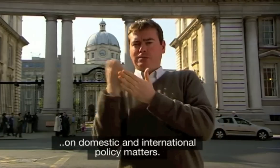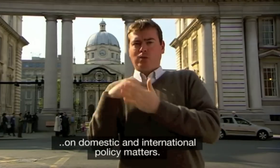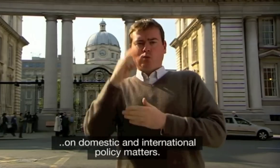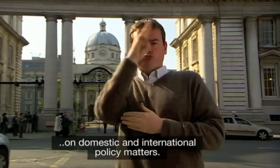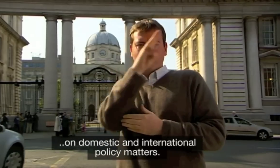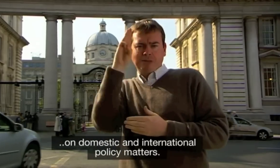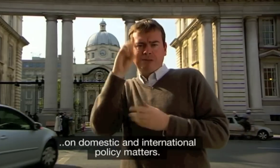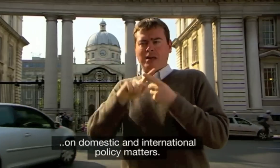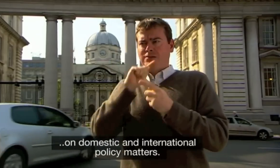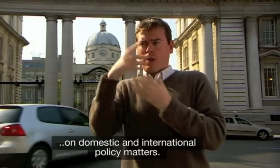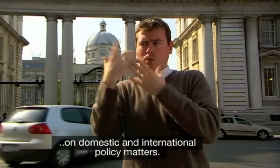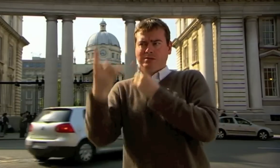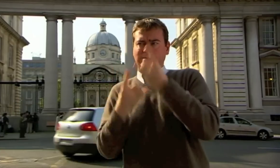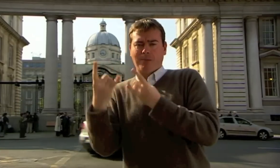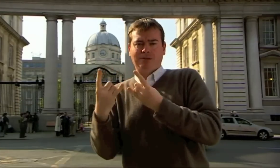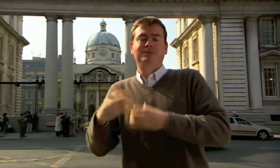policy matters.